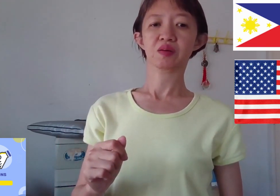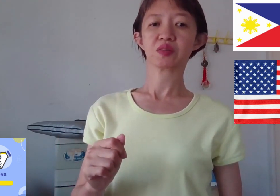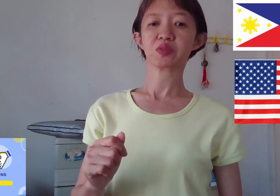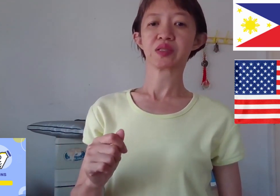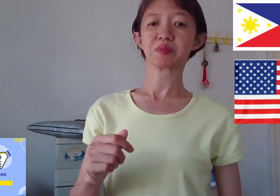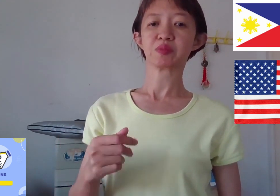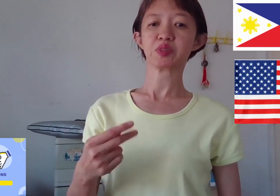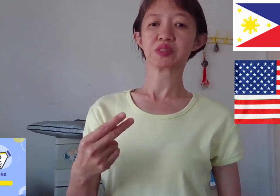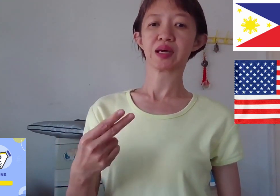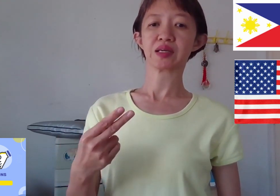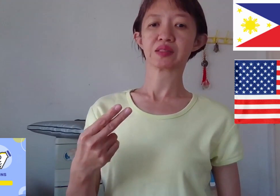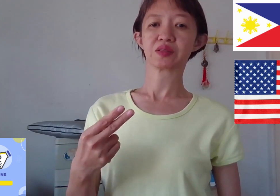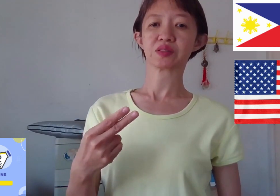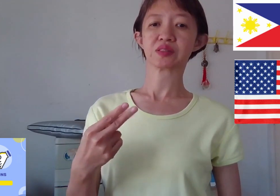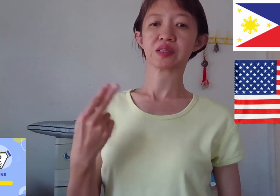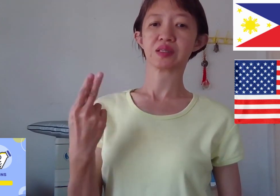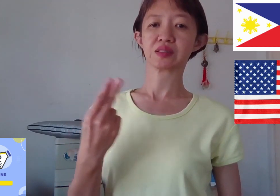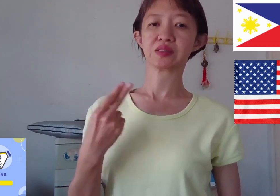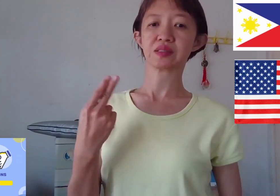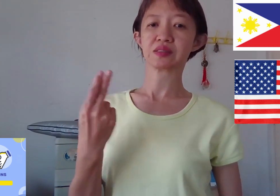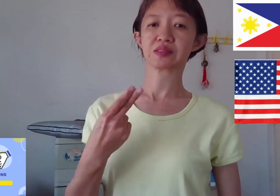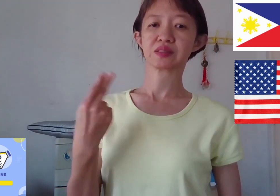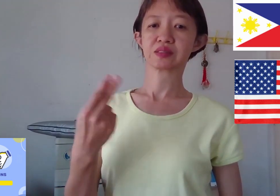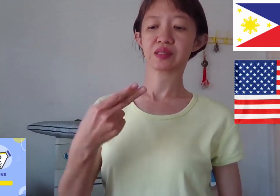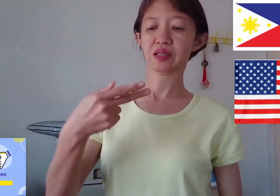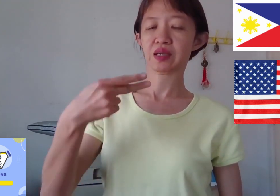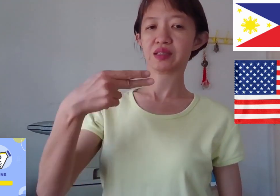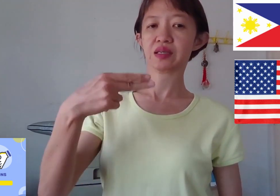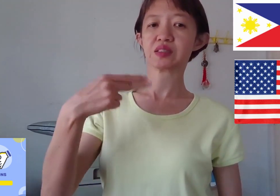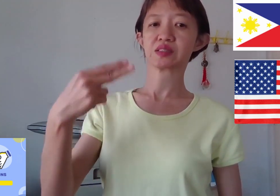Although some would sign Thursday as this, like the H,